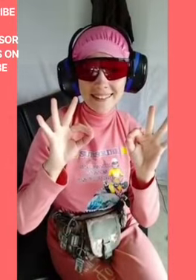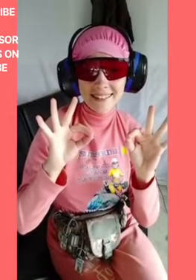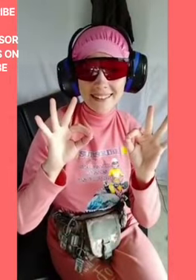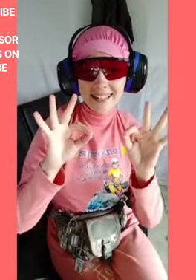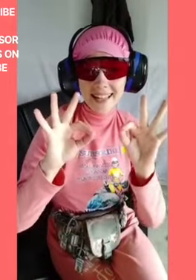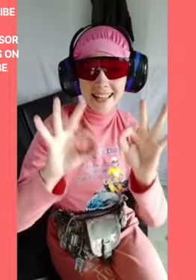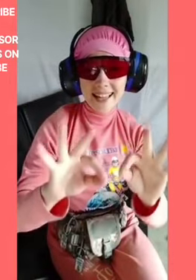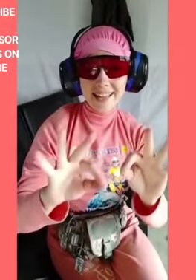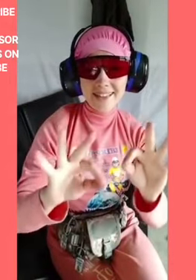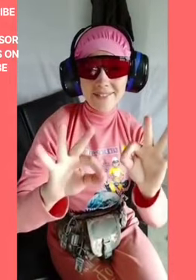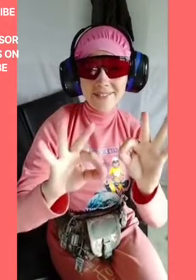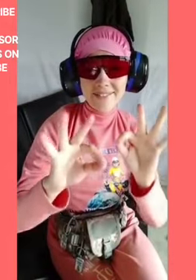F.